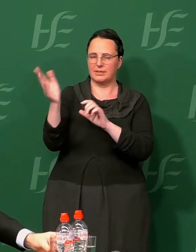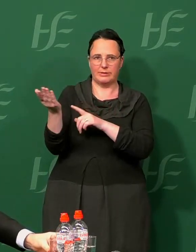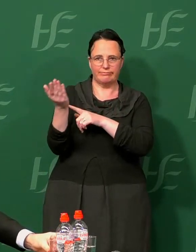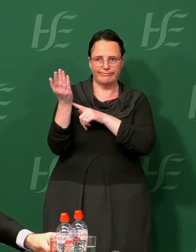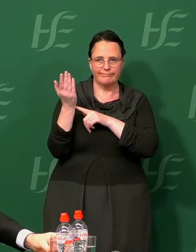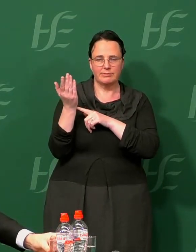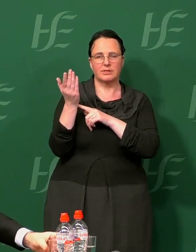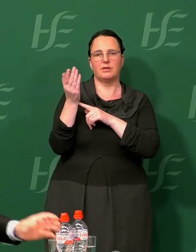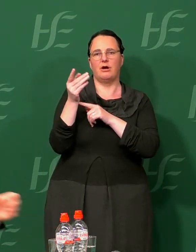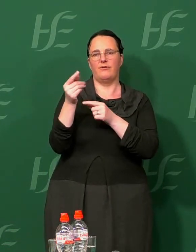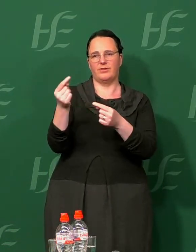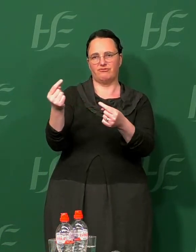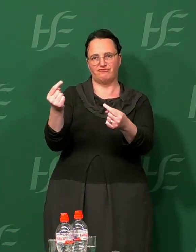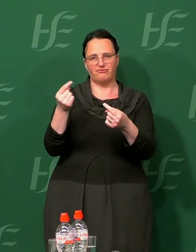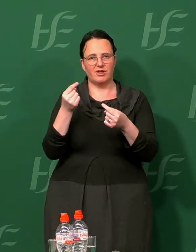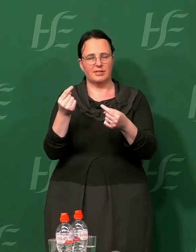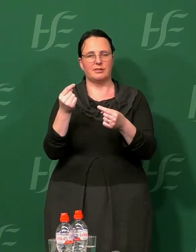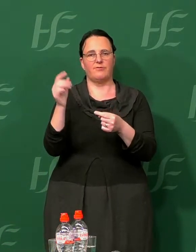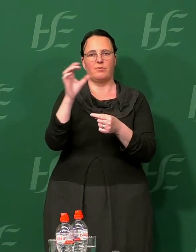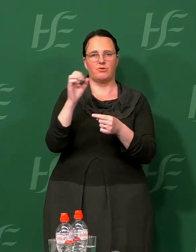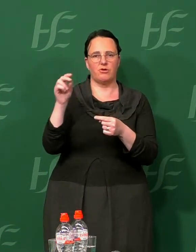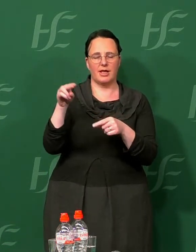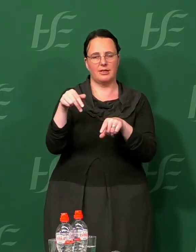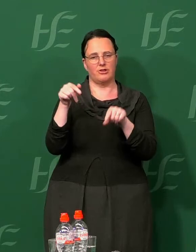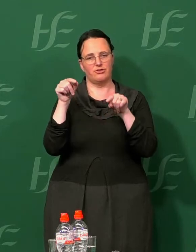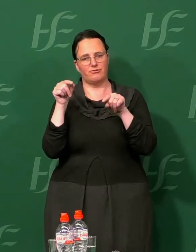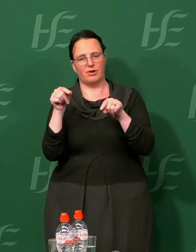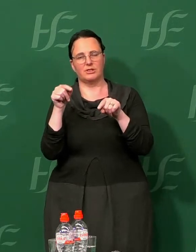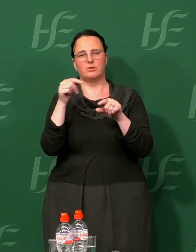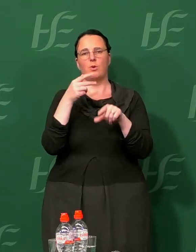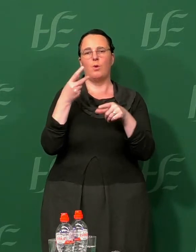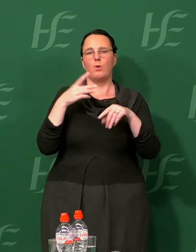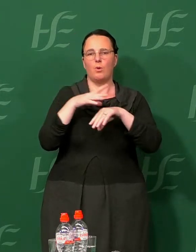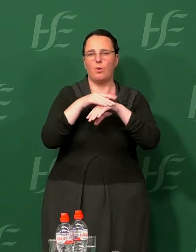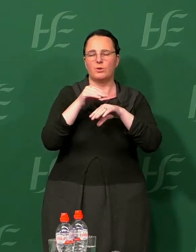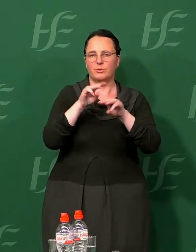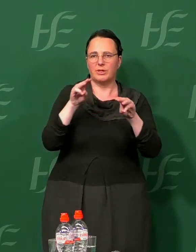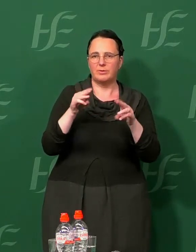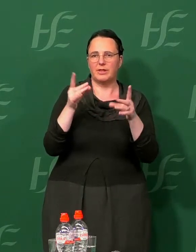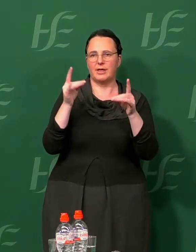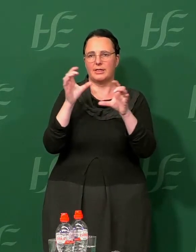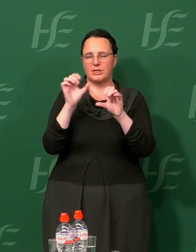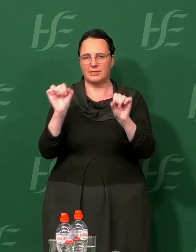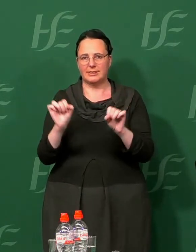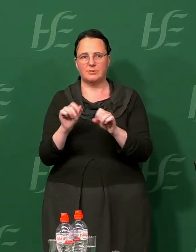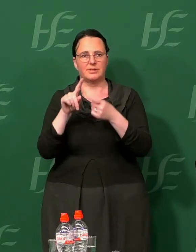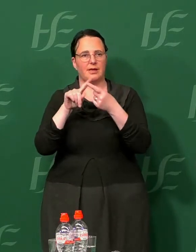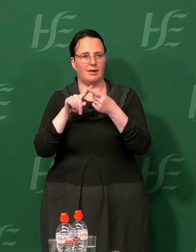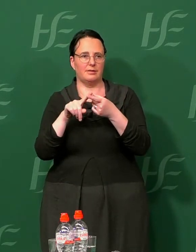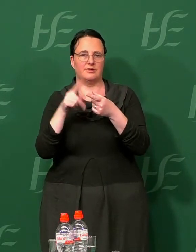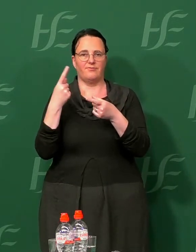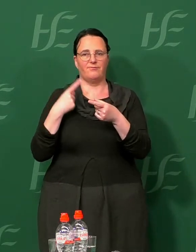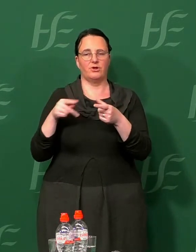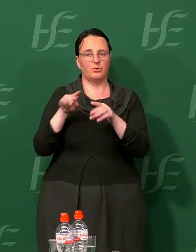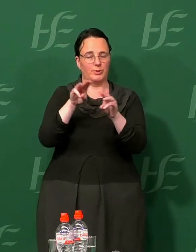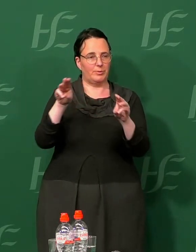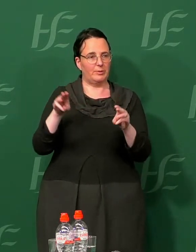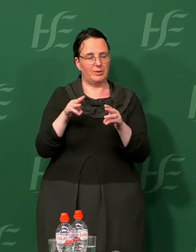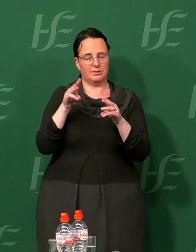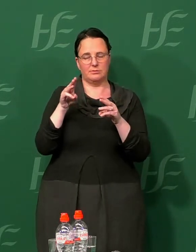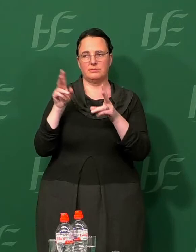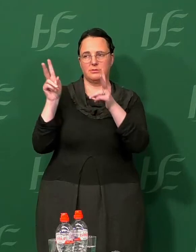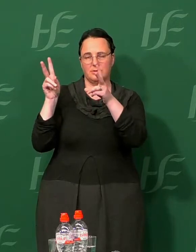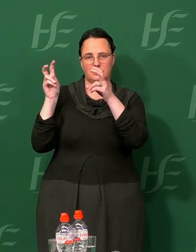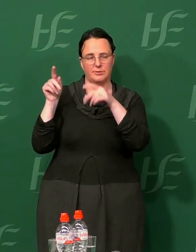that Omicron poses to vulnerable individuals, to older people, and to healthcare systems. And I quoted earlier, Fergal,